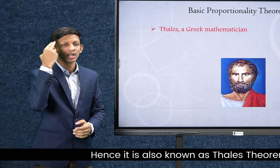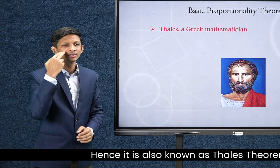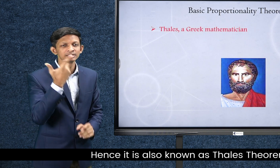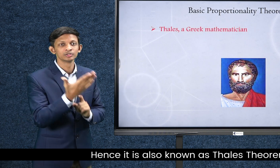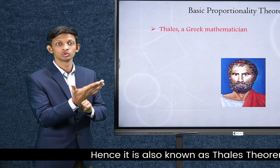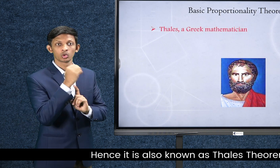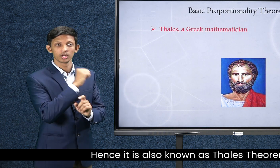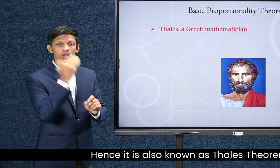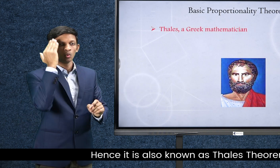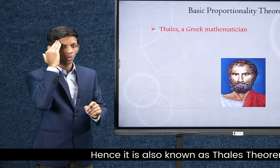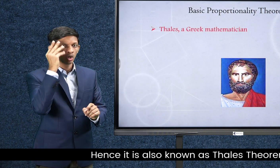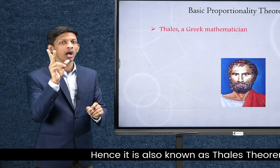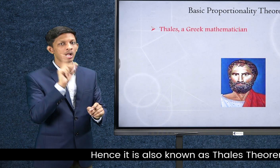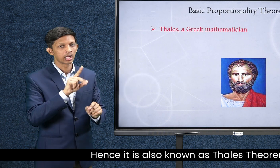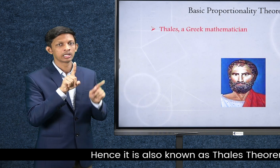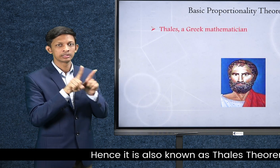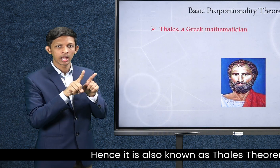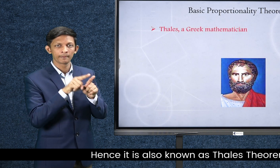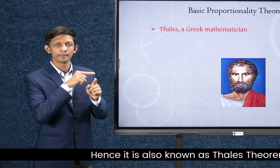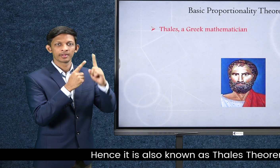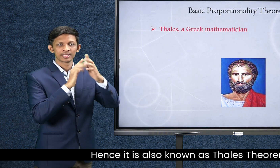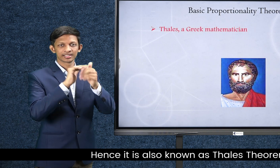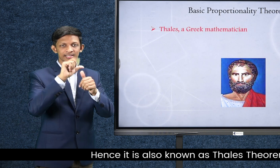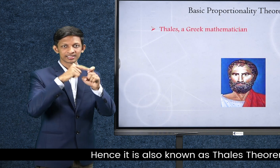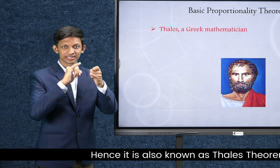Hence, it is also known as Thales theorem.